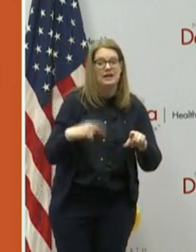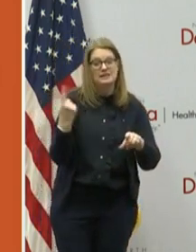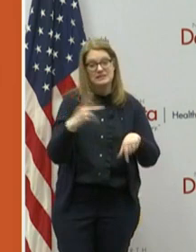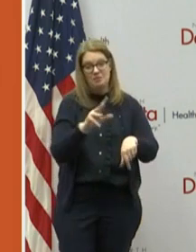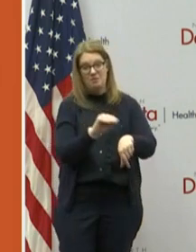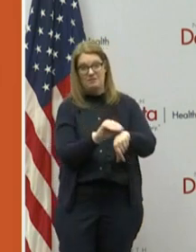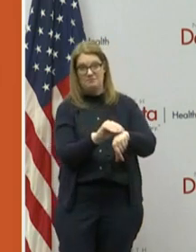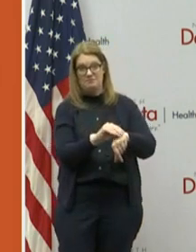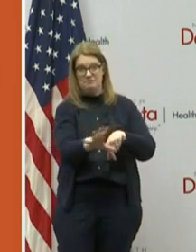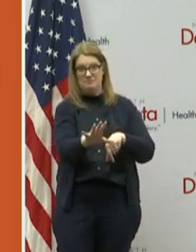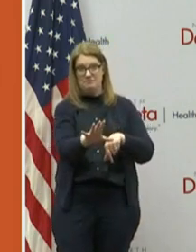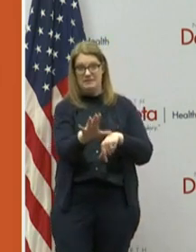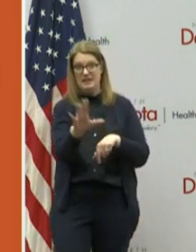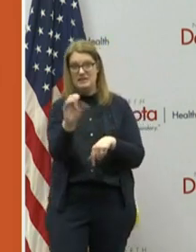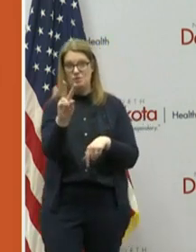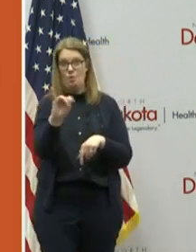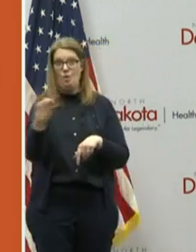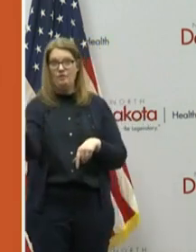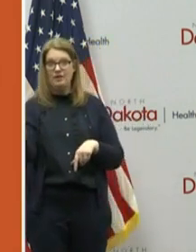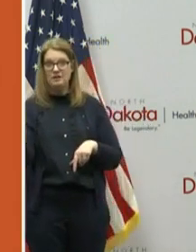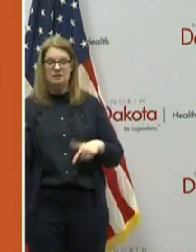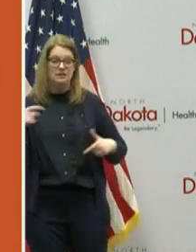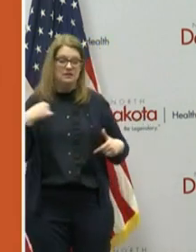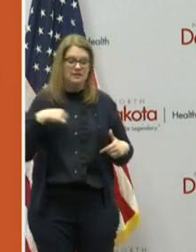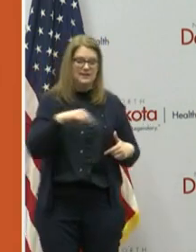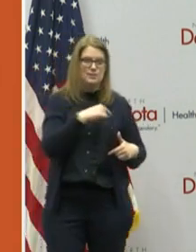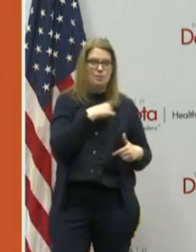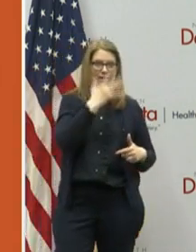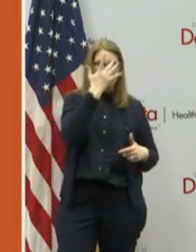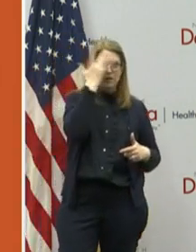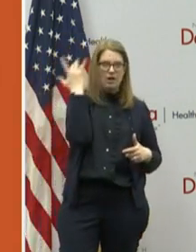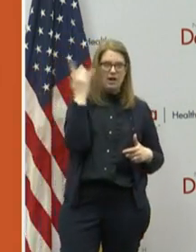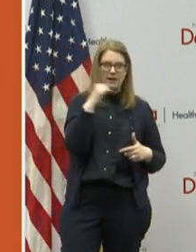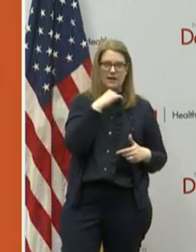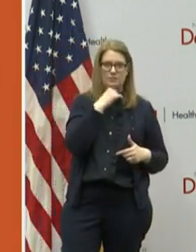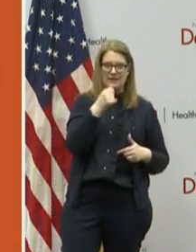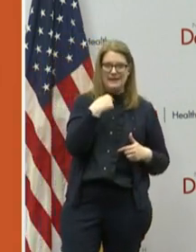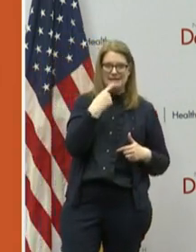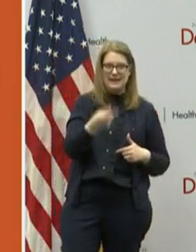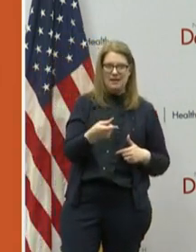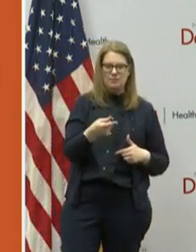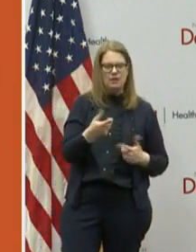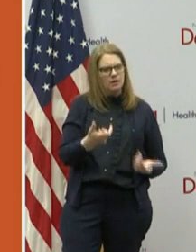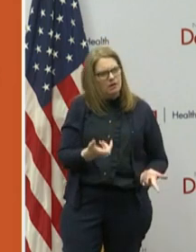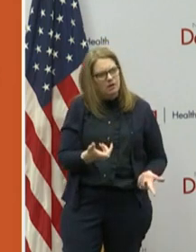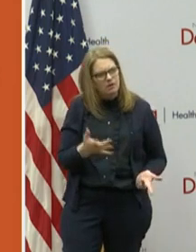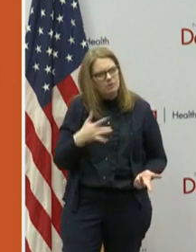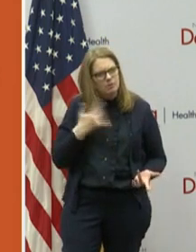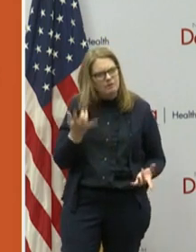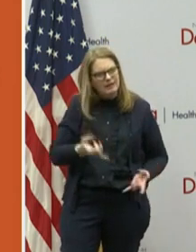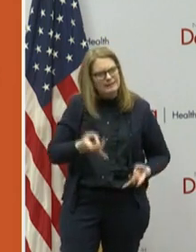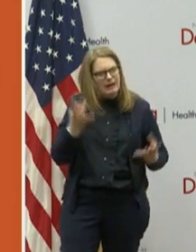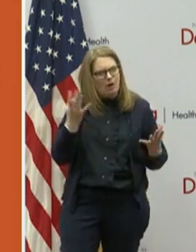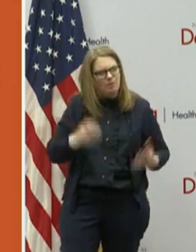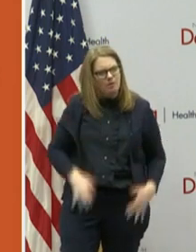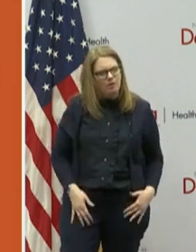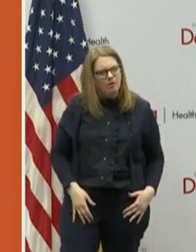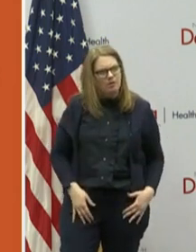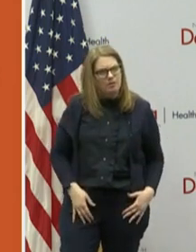COVID because we were neglectful in relaying that information, we would feel terrible. No one wants to be in that